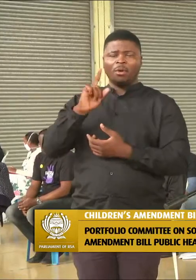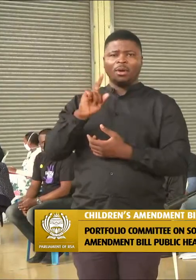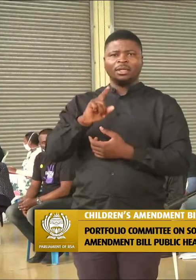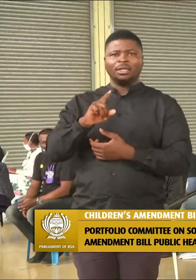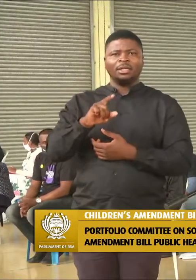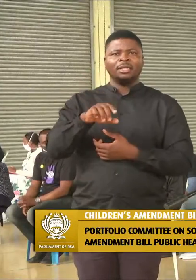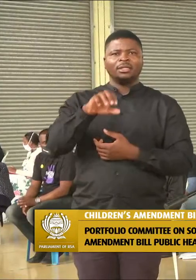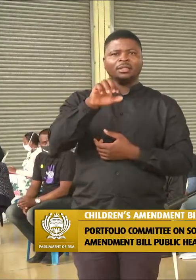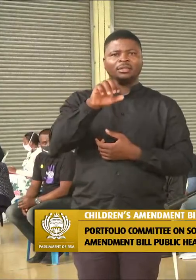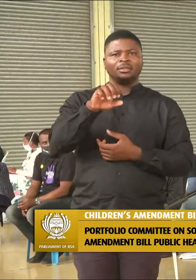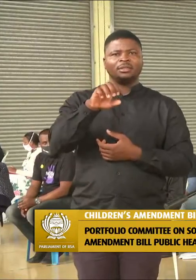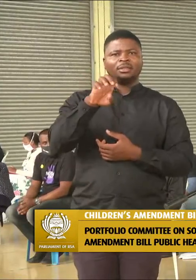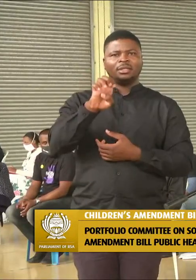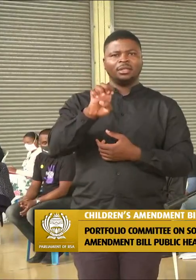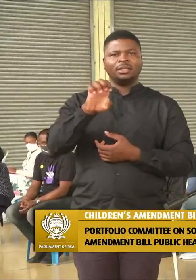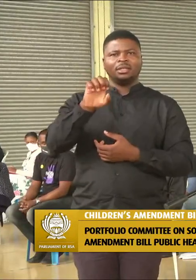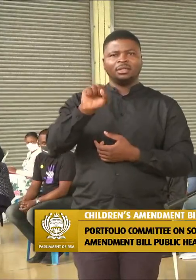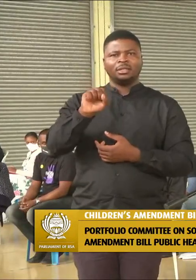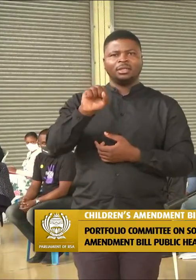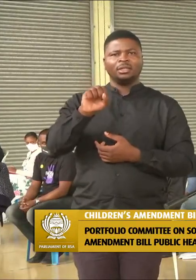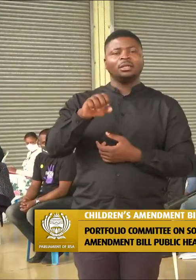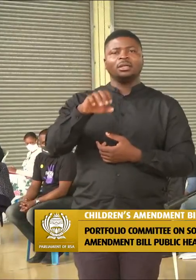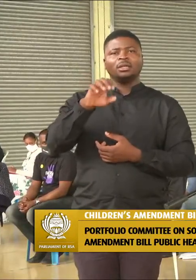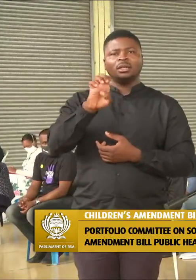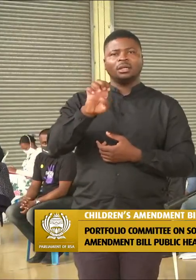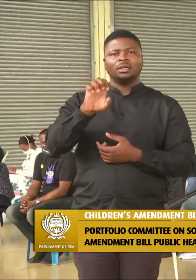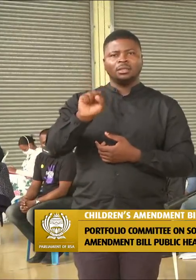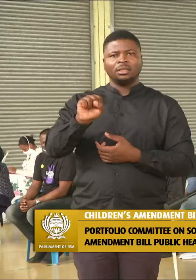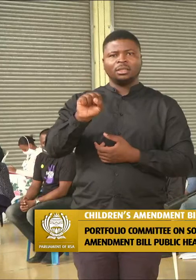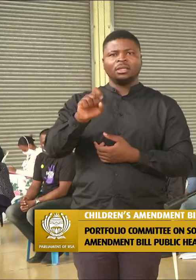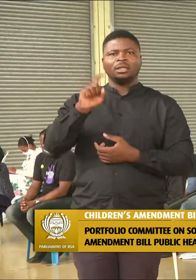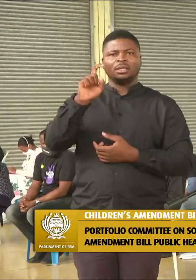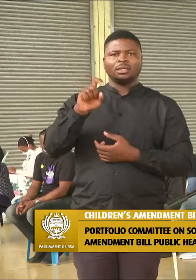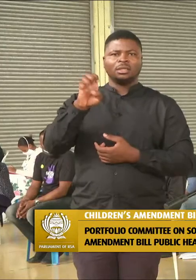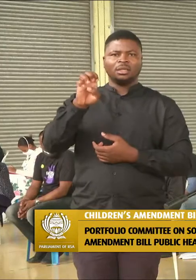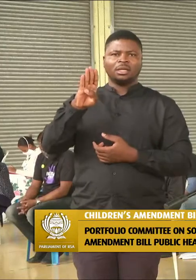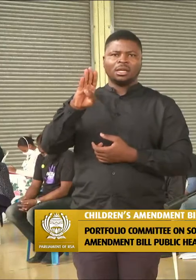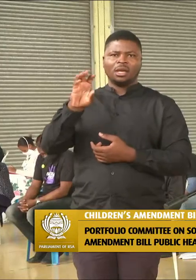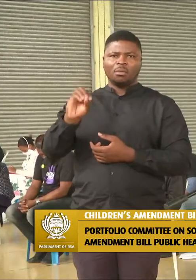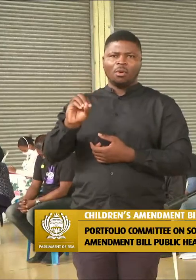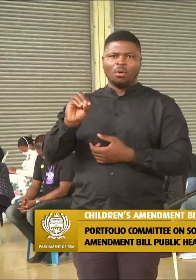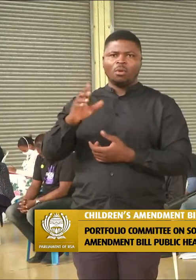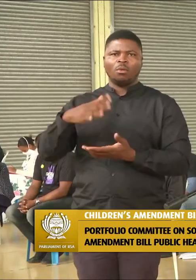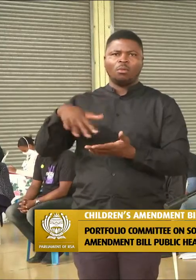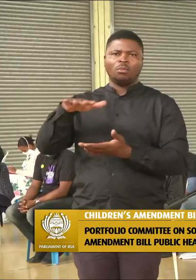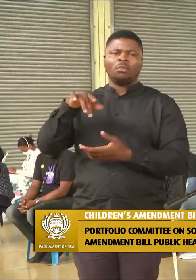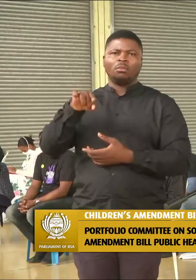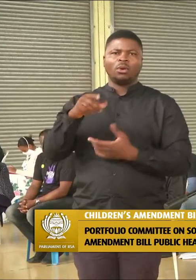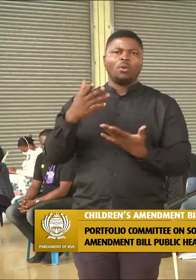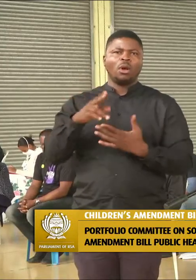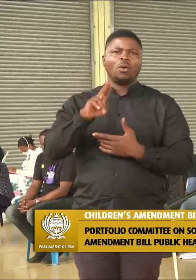Tisha nhloko welicebo ECD Center elokishini laseMlazi.